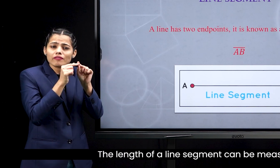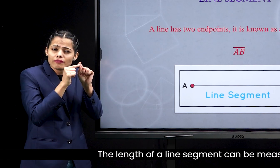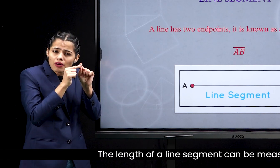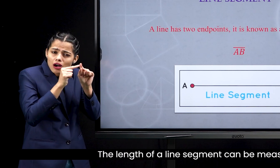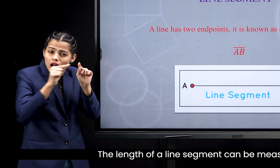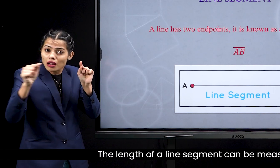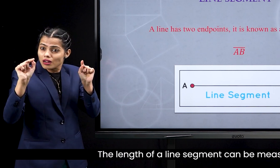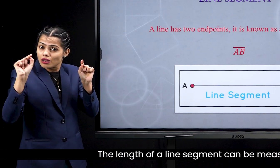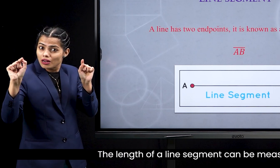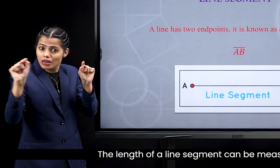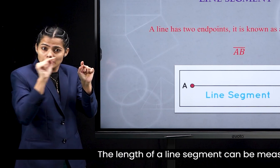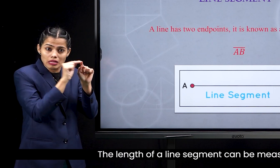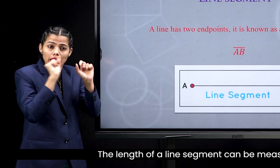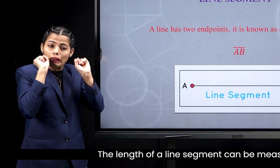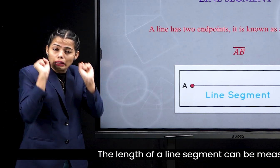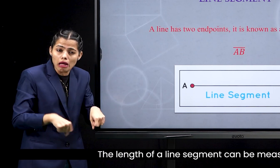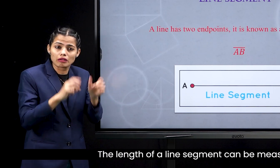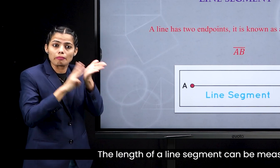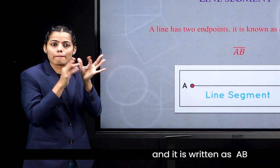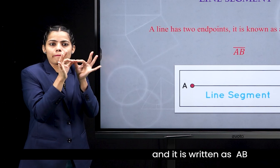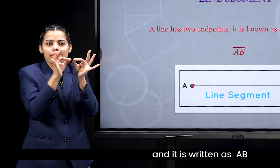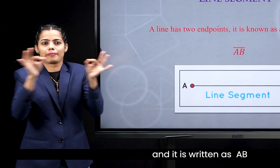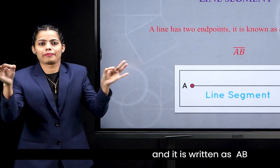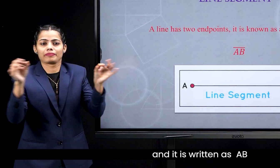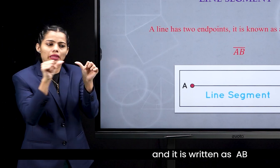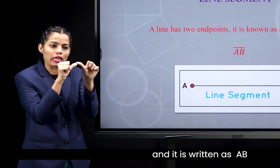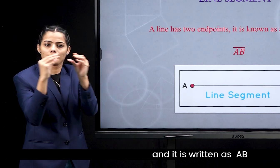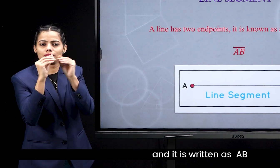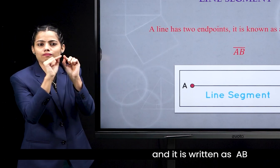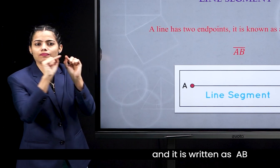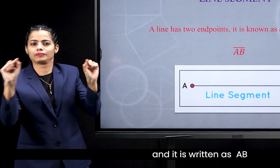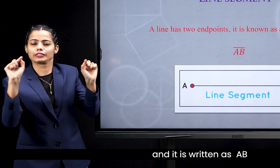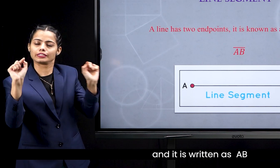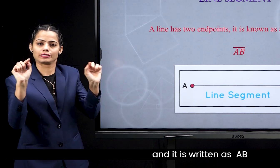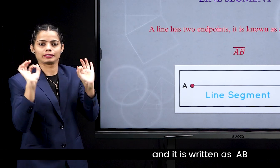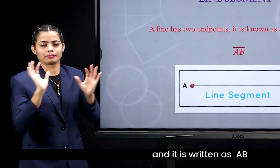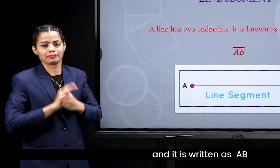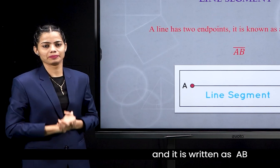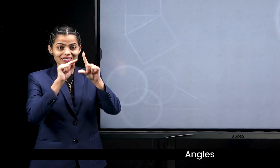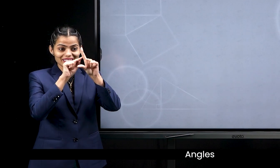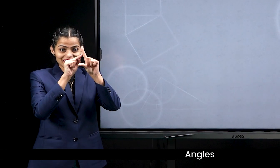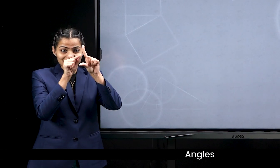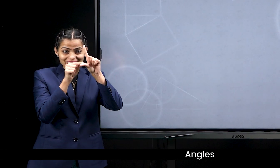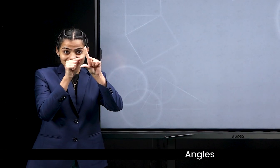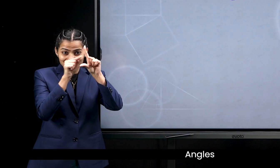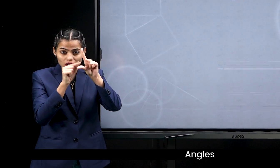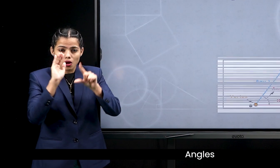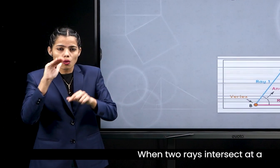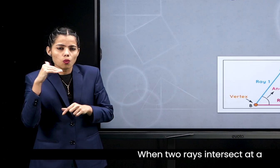The length of a line segment can be measured and it is written as AB. Angles.